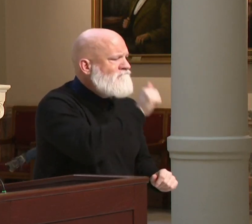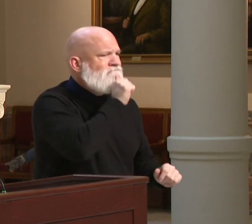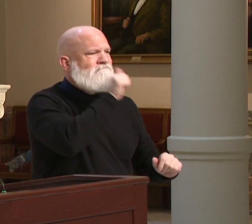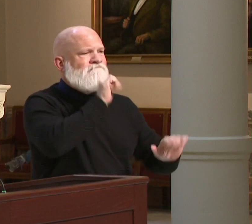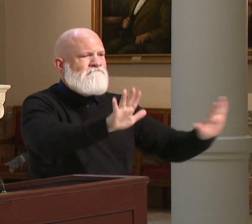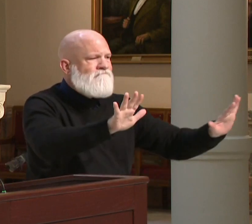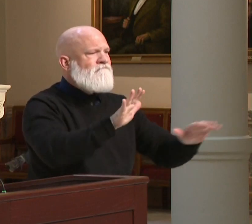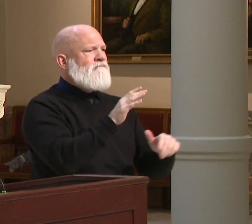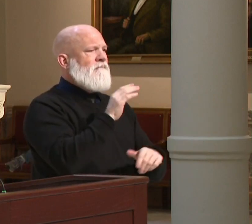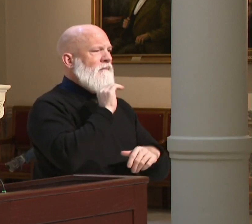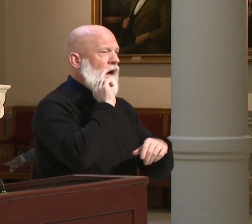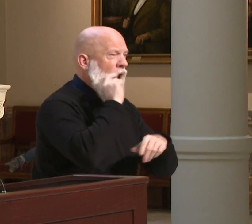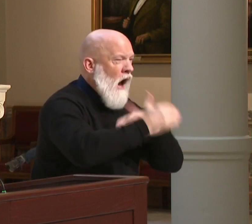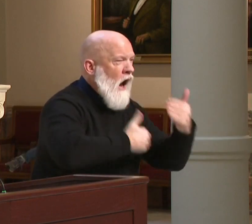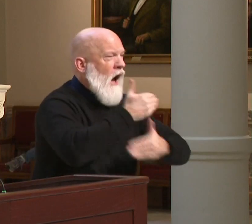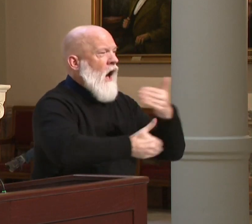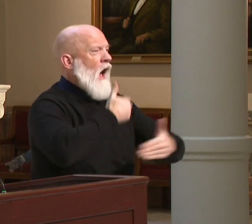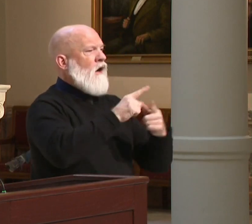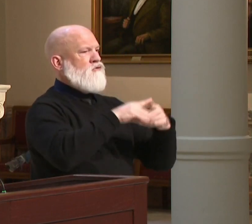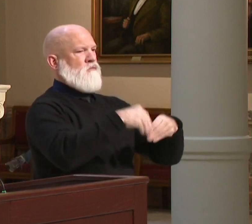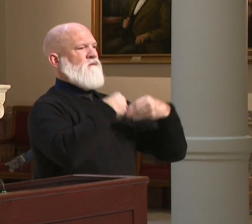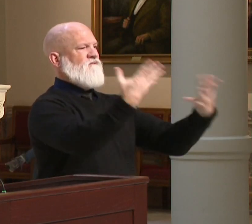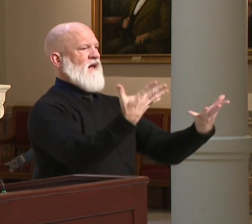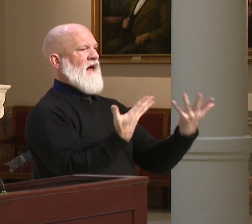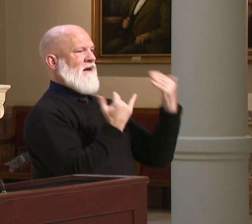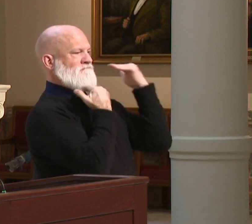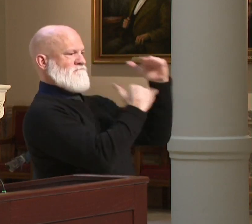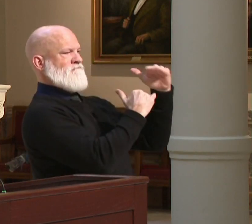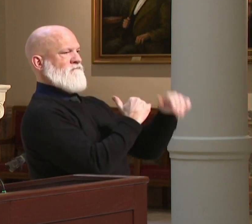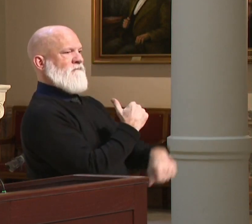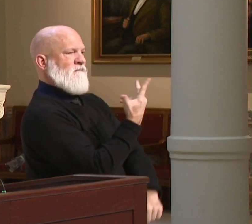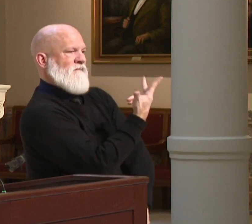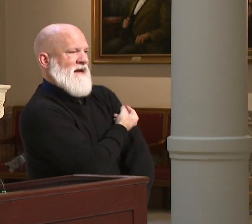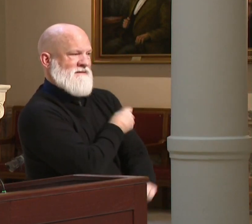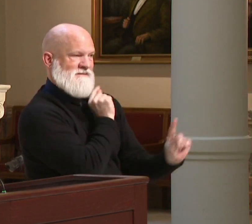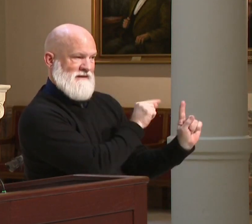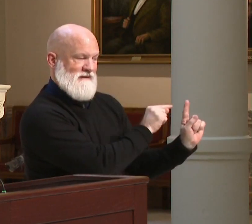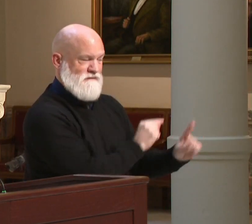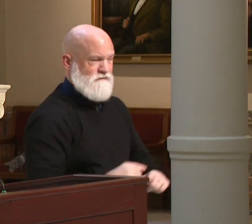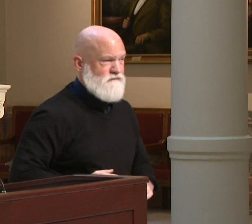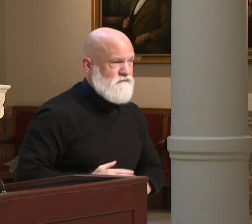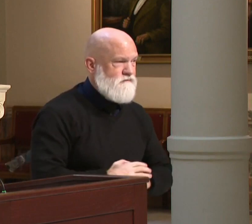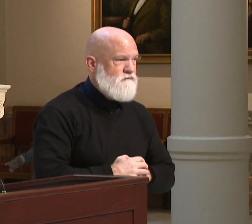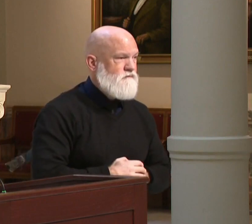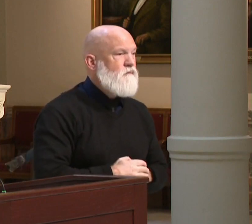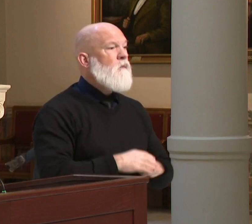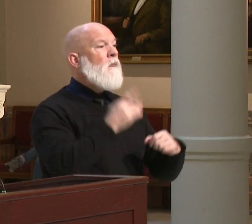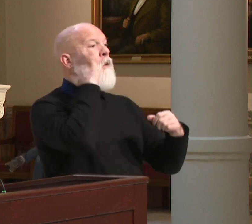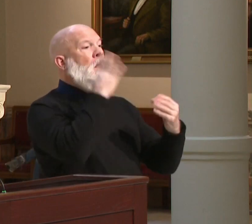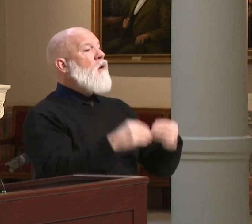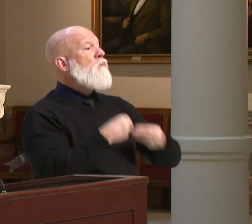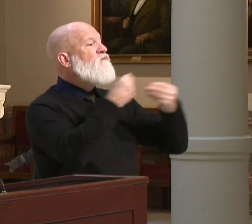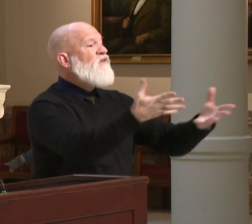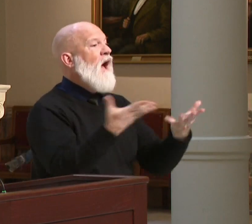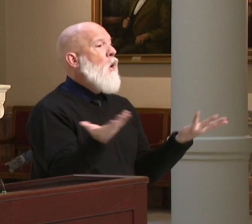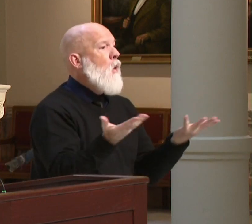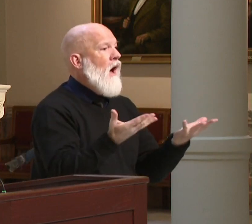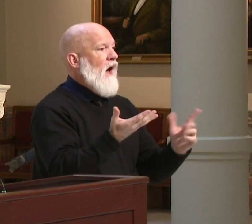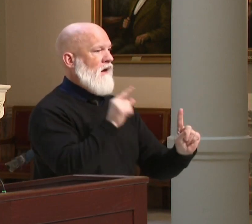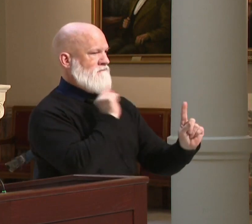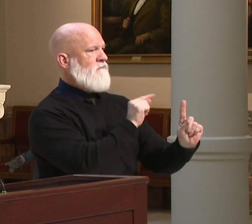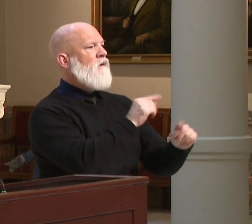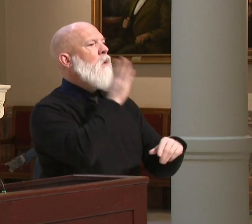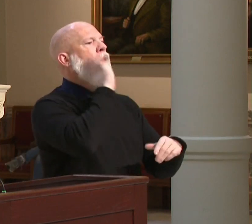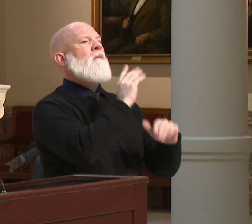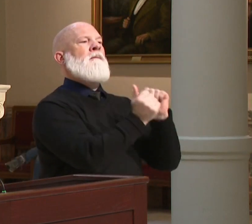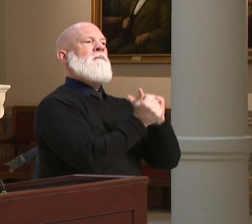efficiently administer the limited supply of vaccine we have to those for whom it would be the most